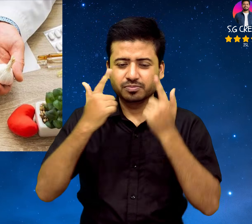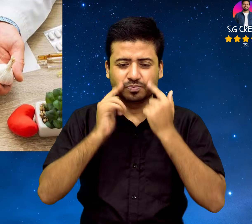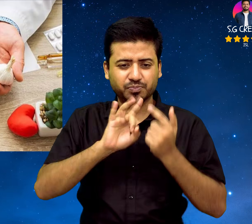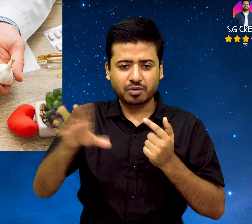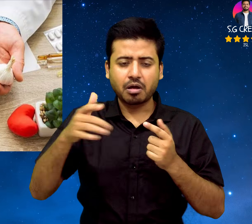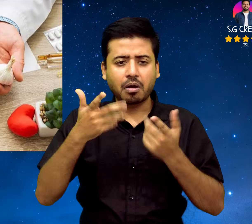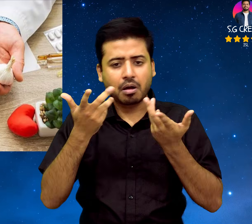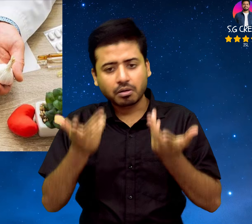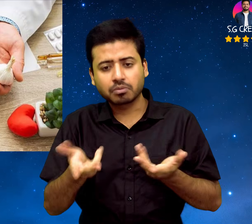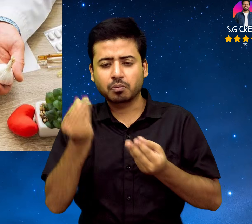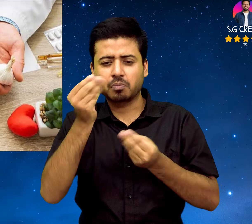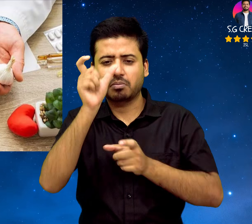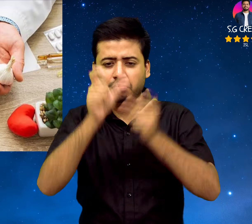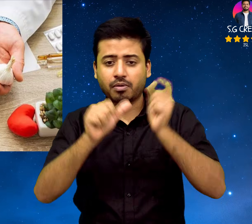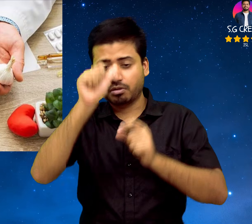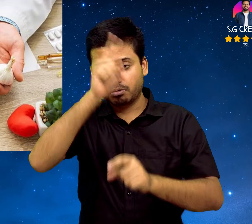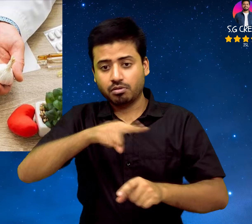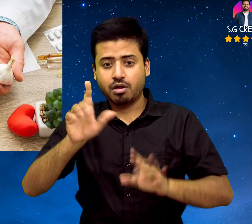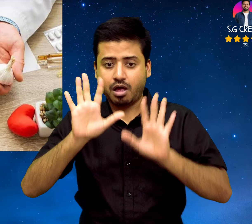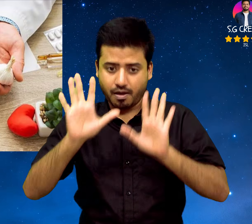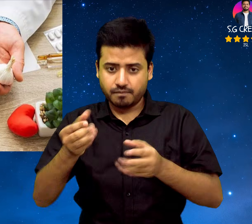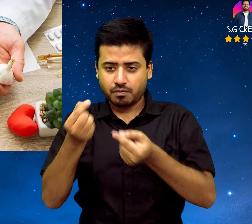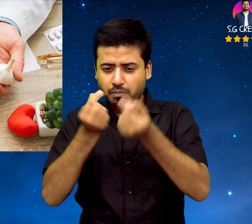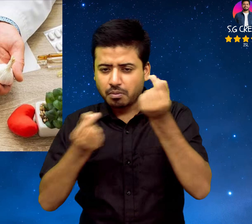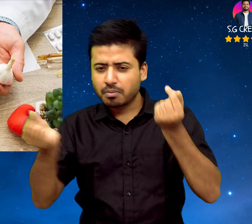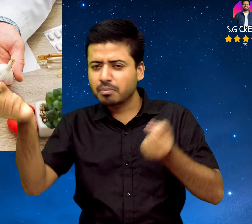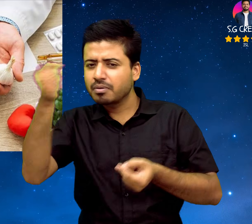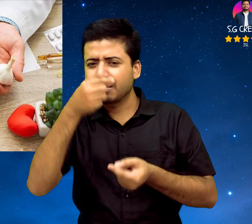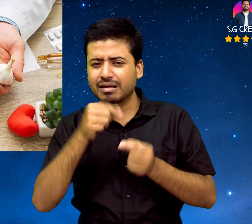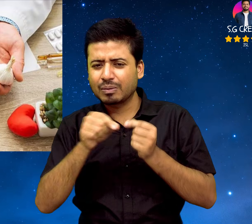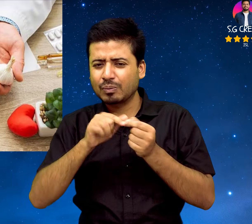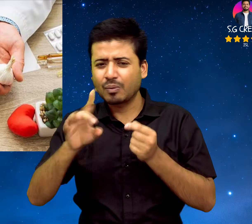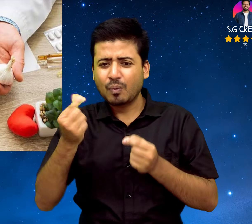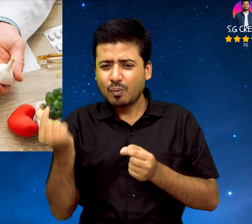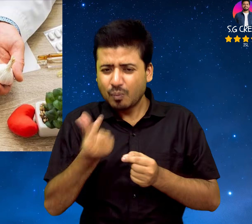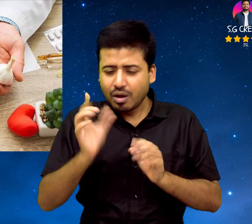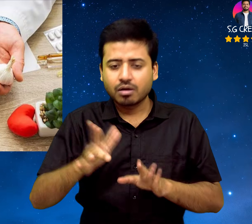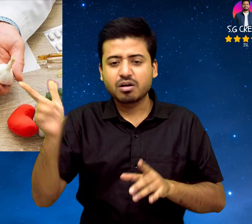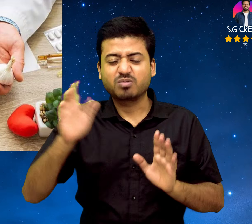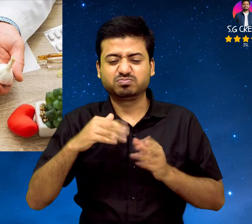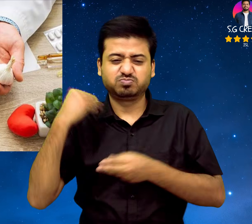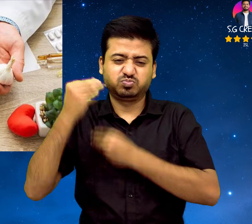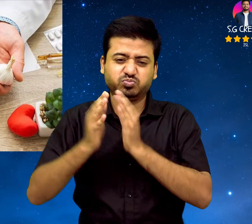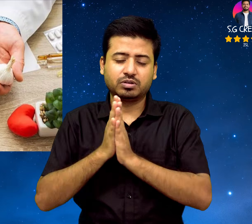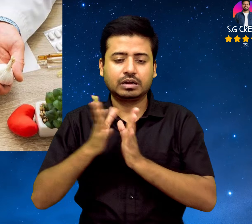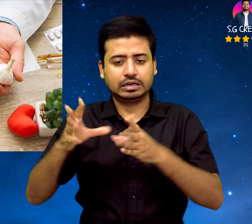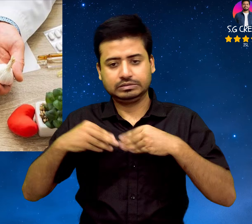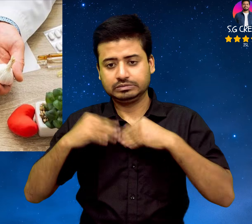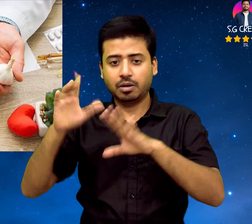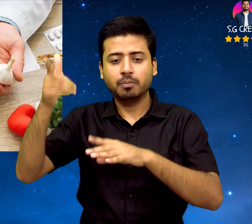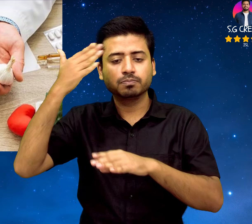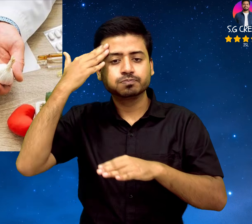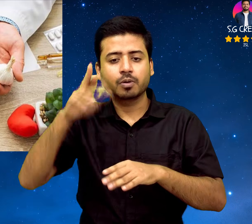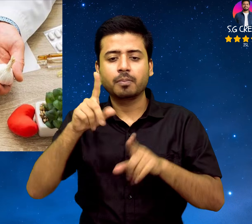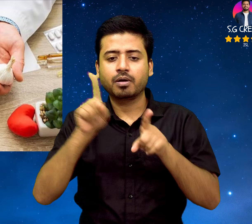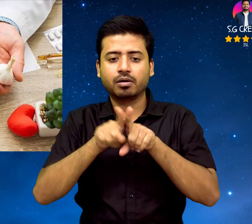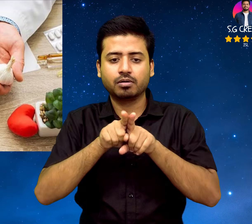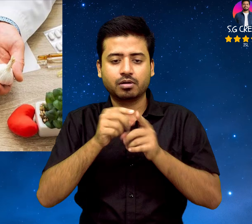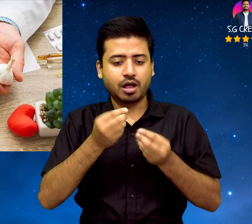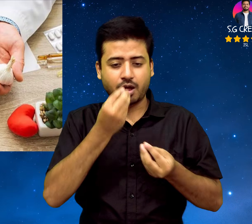assists in enhancing insulin sensitivity and promoting glucose uptake in peripheral tissues. Hepatic protection. SMC